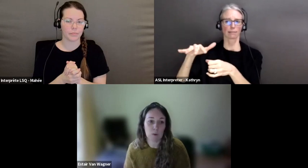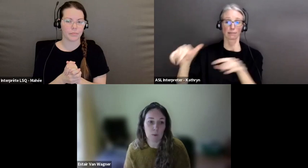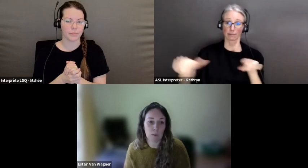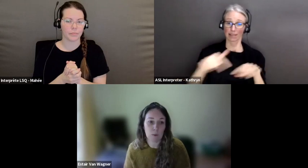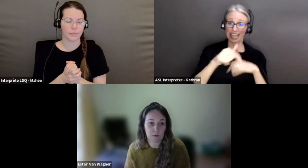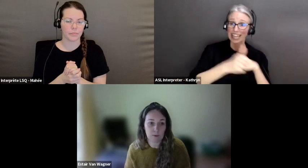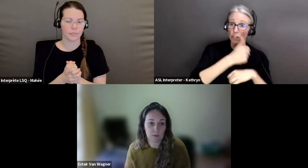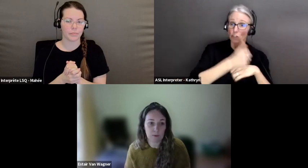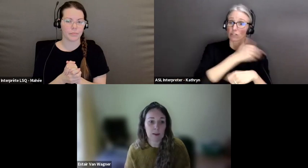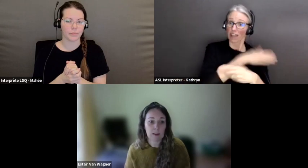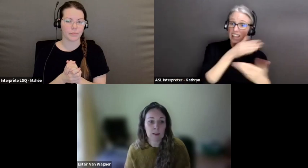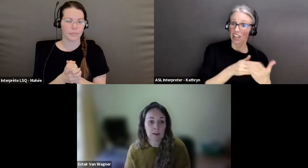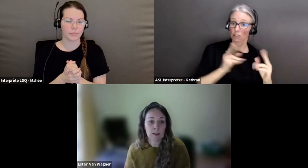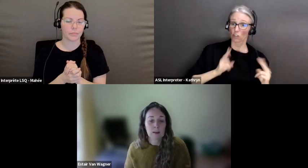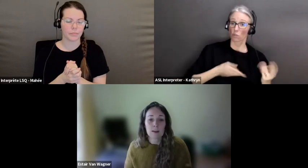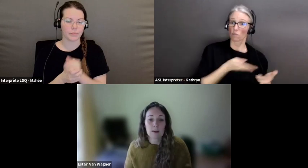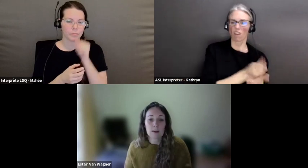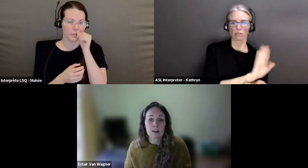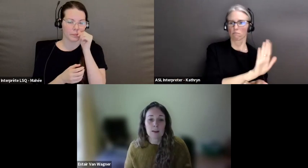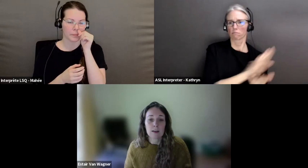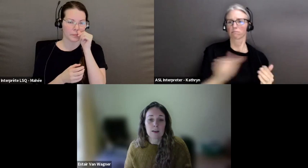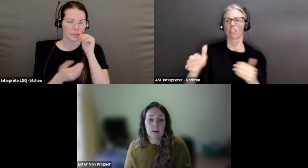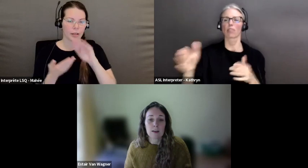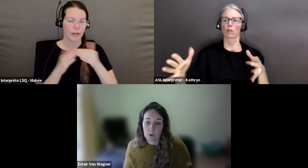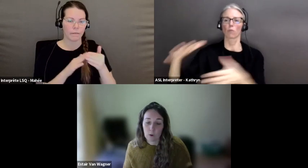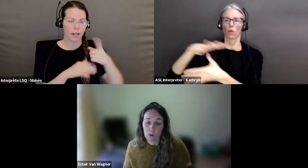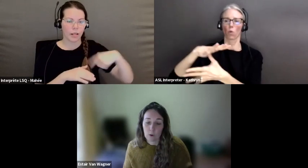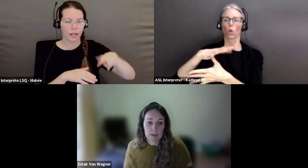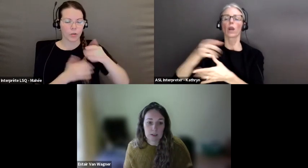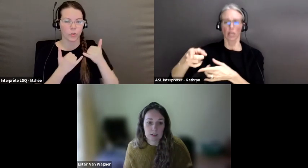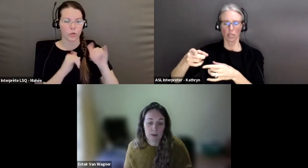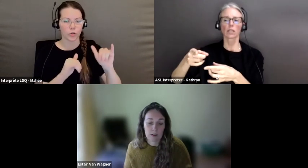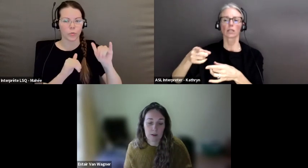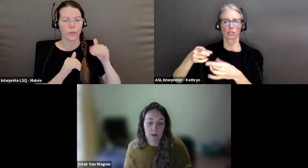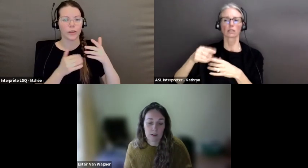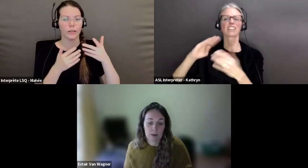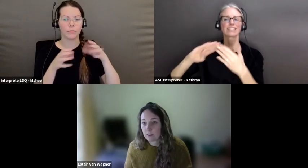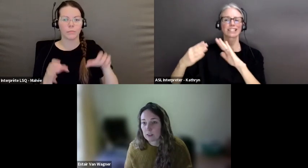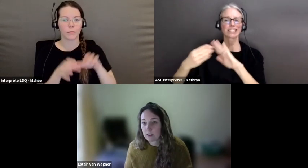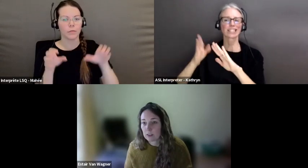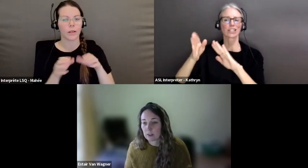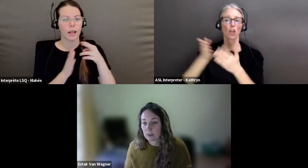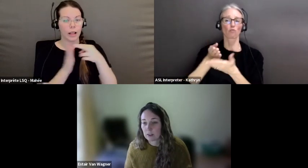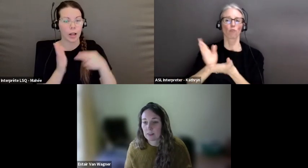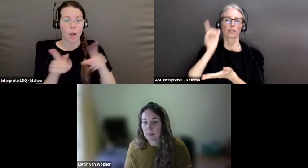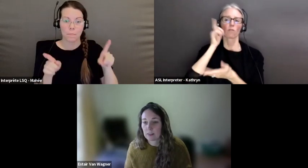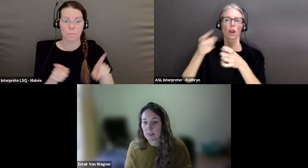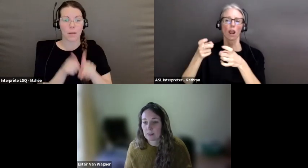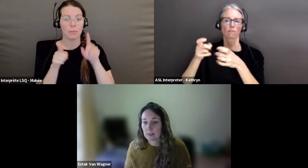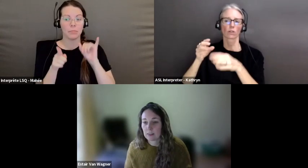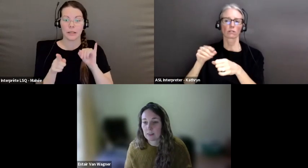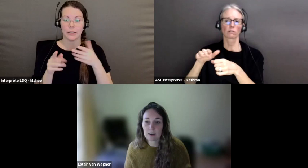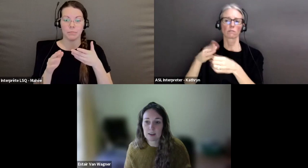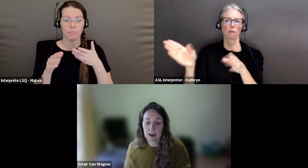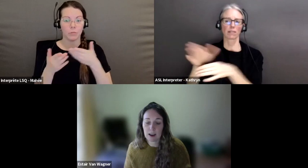these human rights violations. The courts in Ontario have taken a little bit of a different tack than the courts